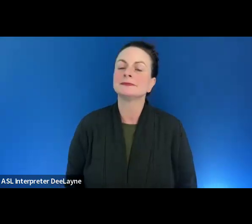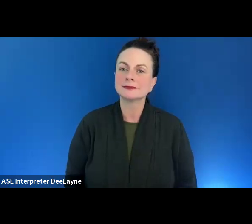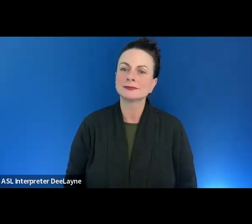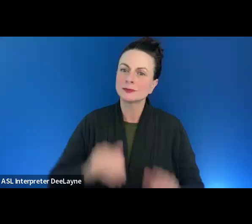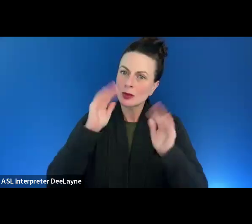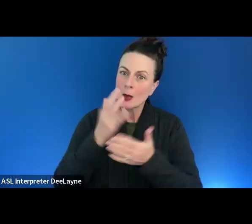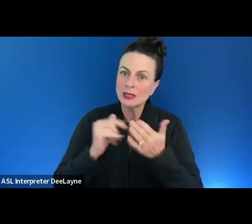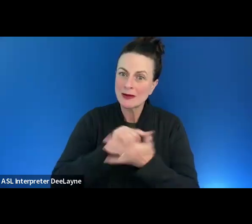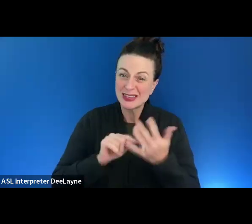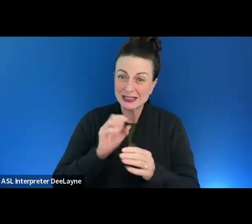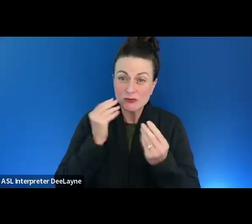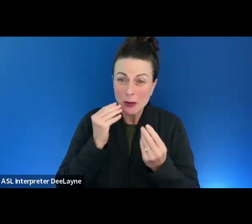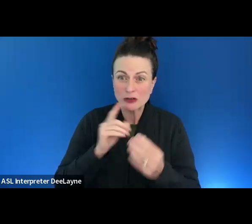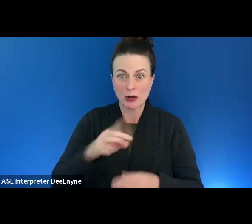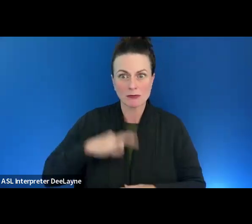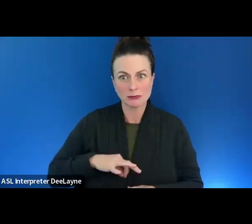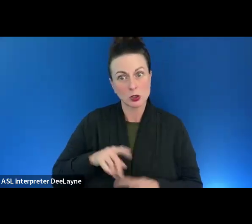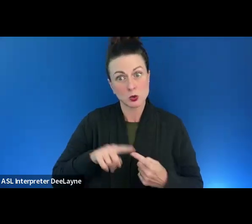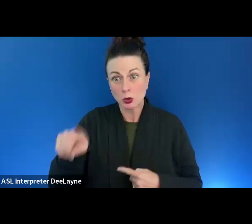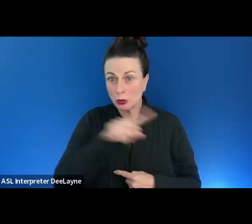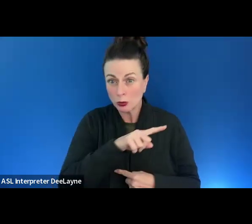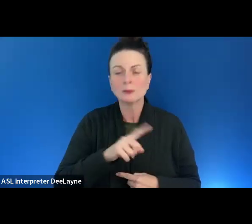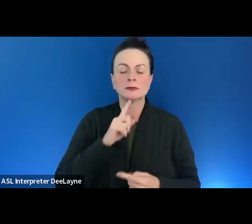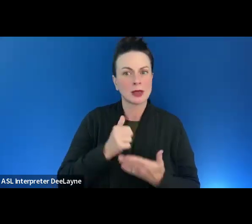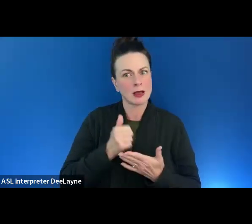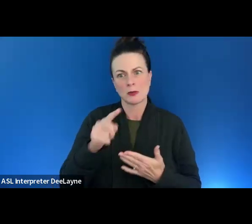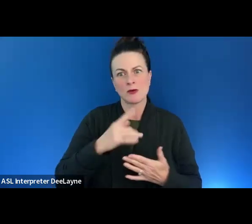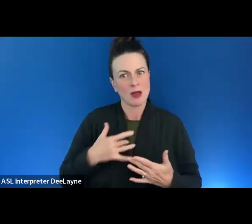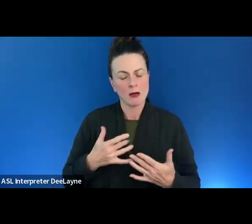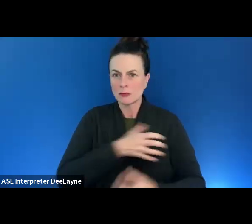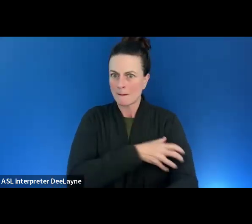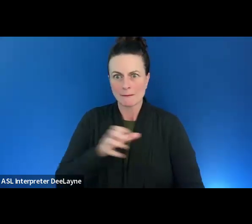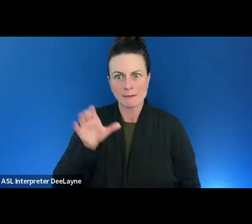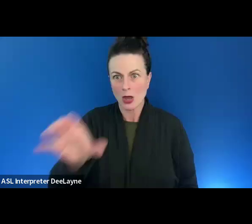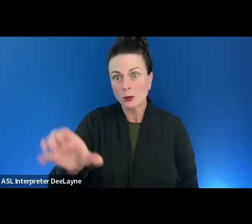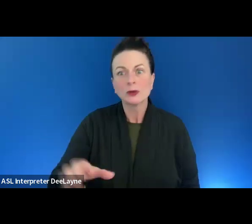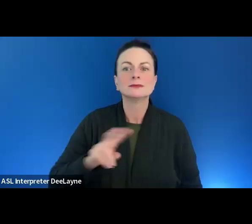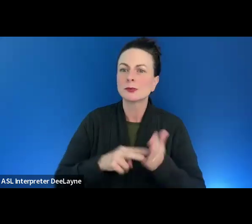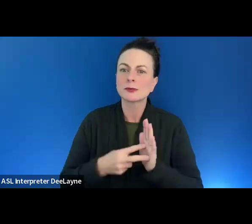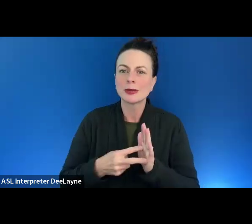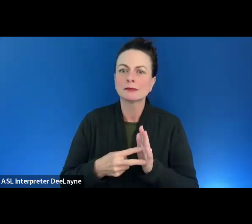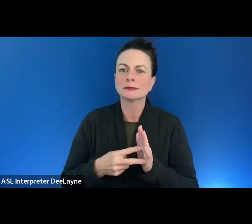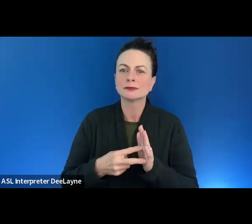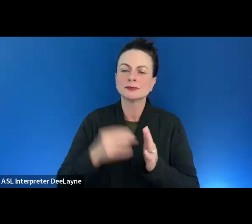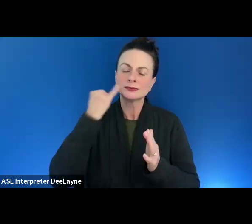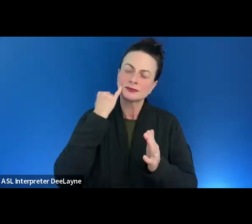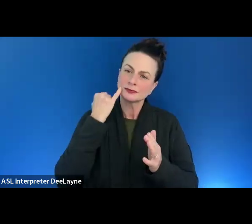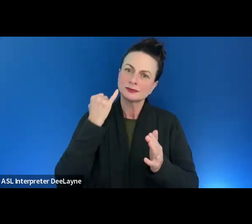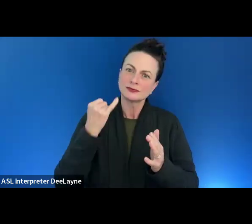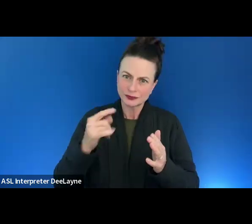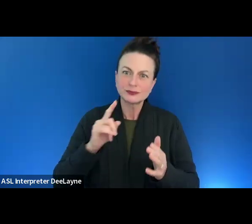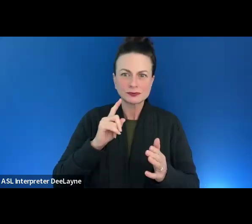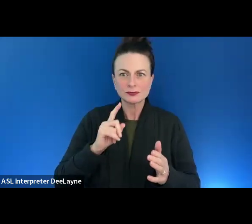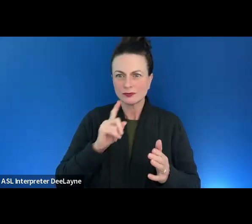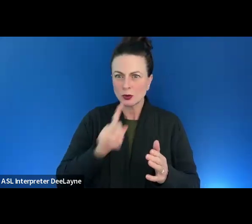some of this information will be useful to you and really help you feel empowered so that whenever you are in a place where you